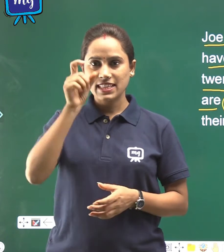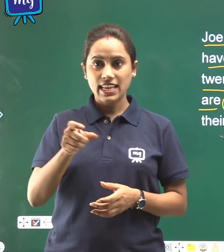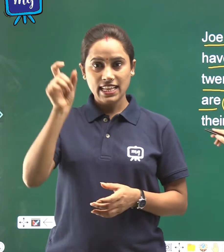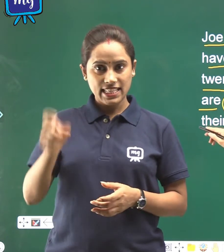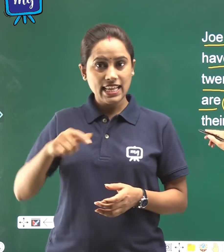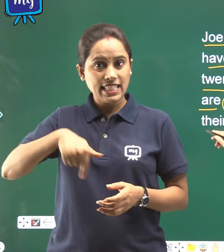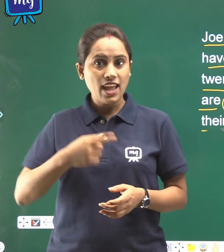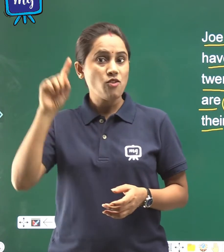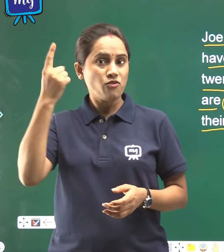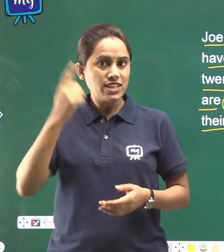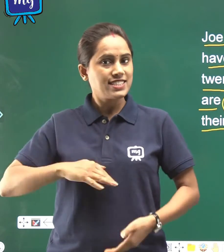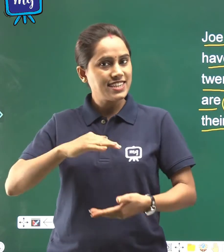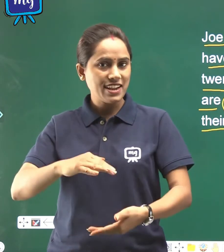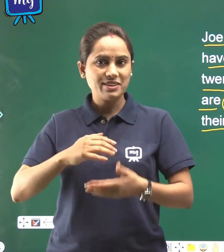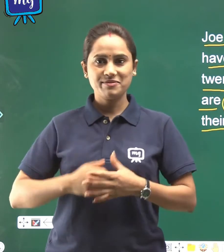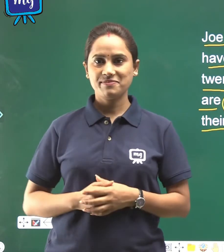their first child.